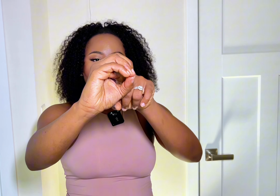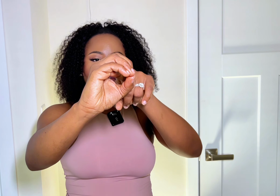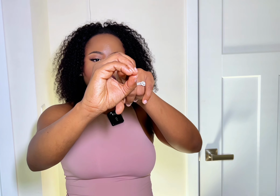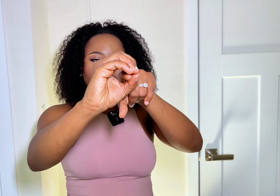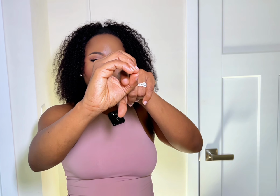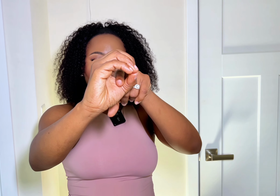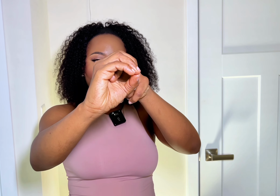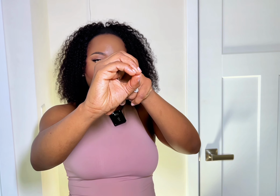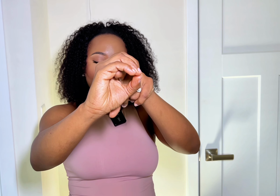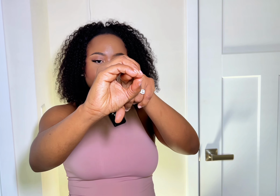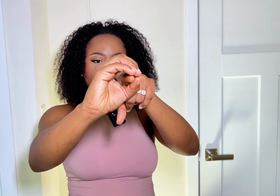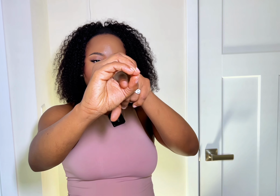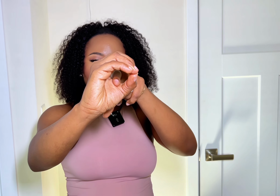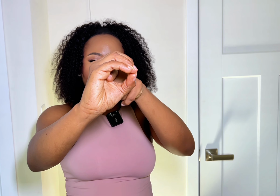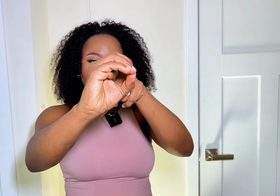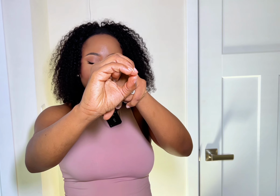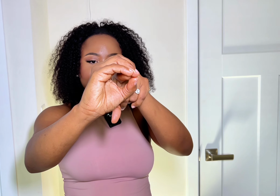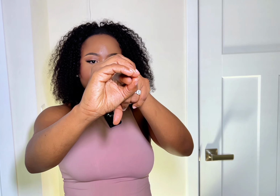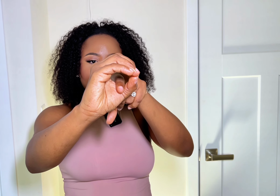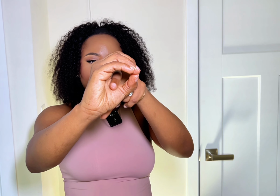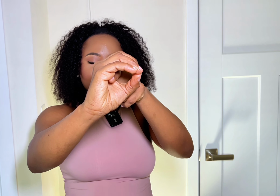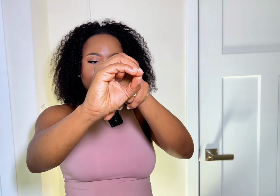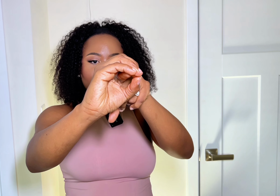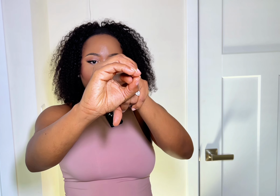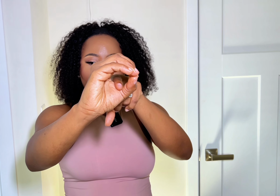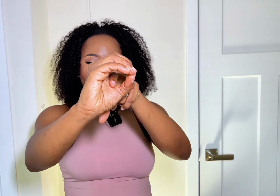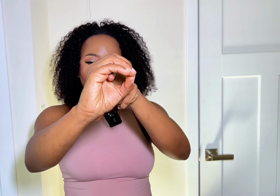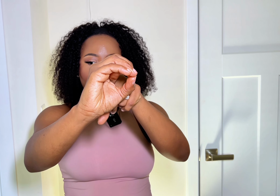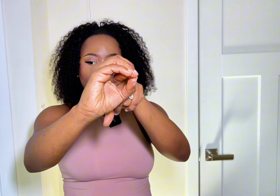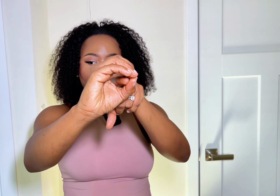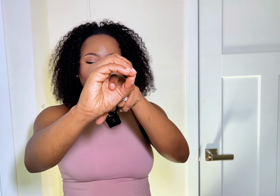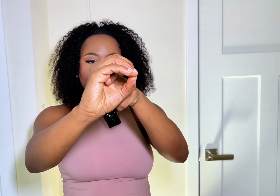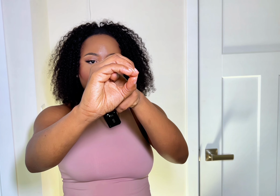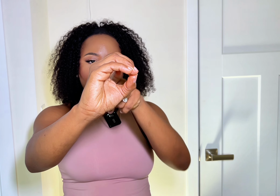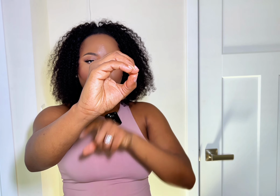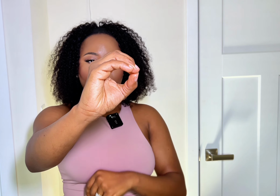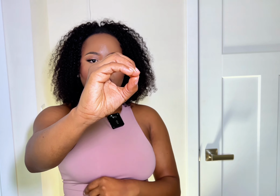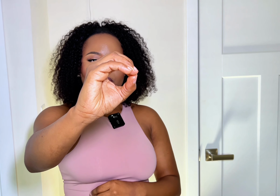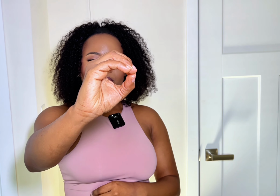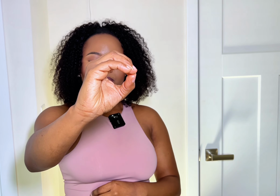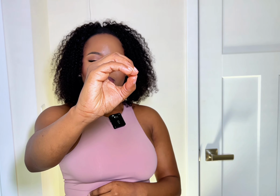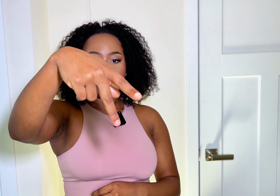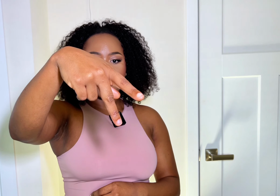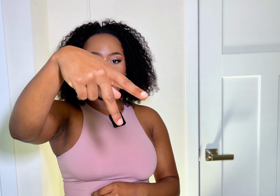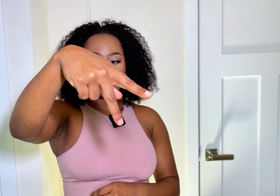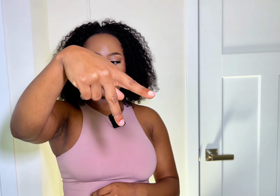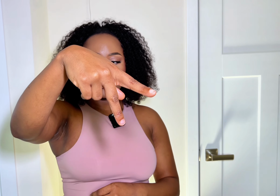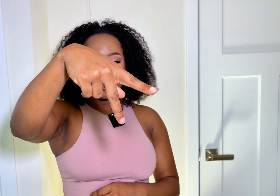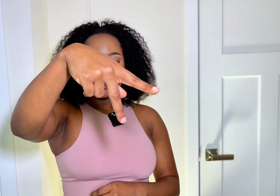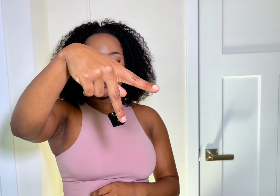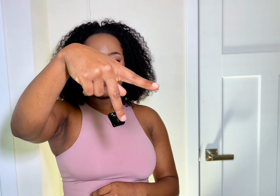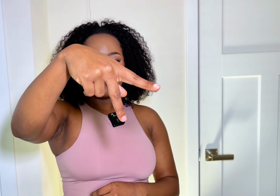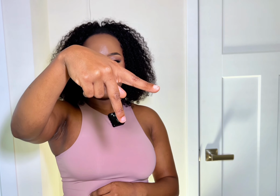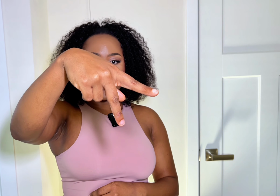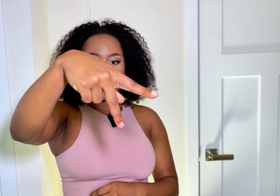have the O sign like this, the letter O. O. P. Do you remember